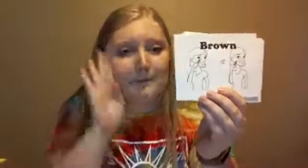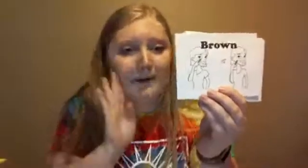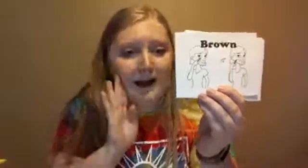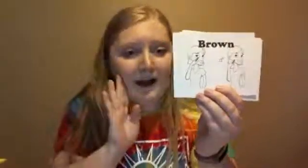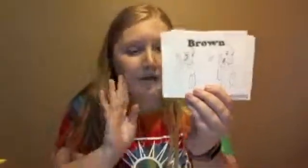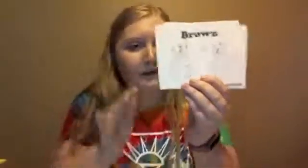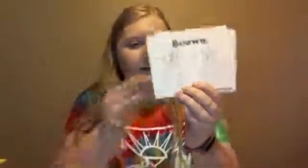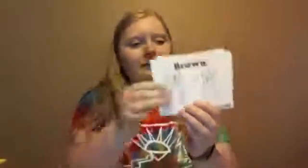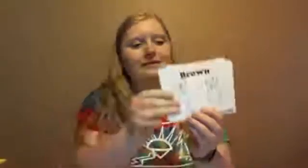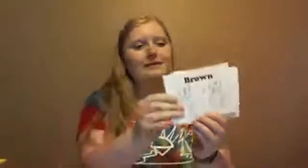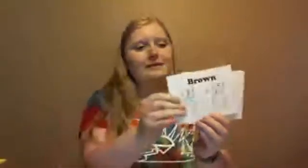brown.